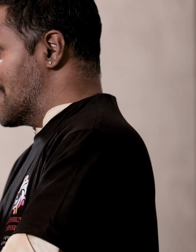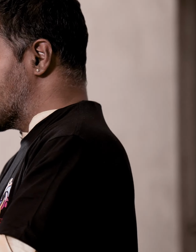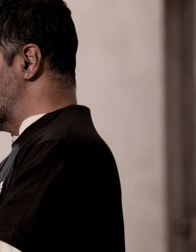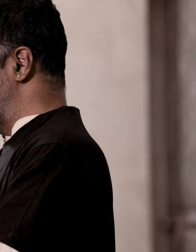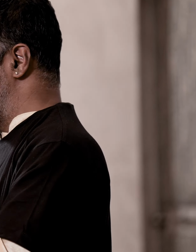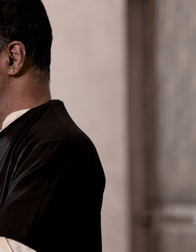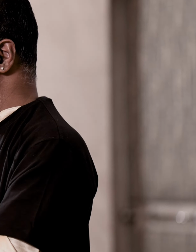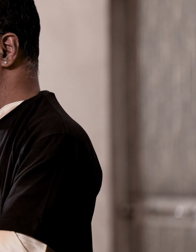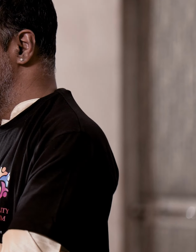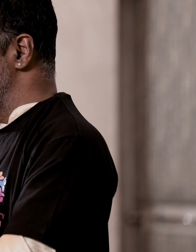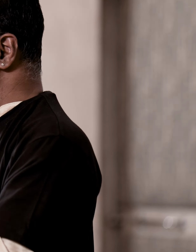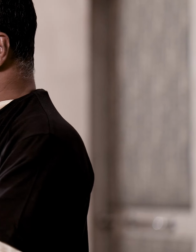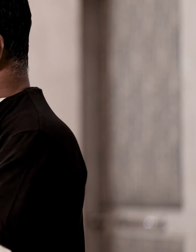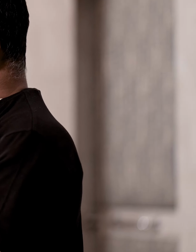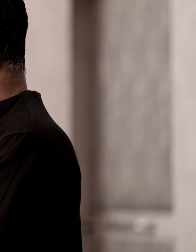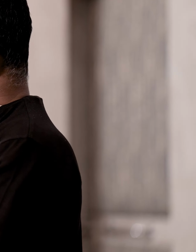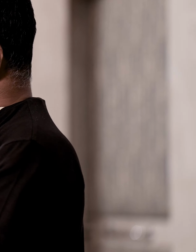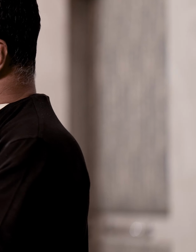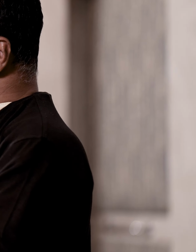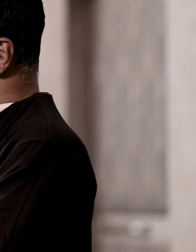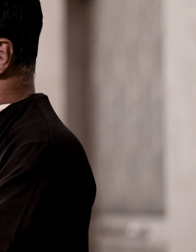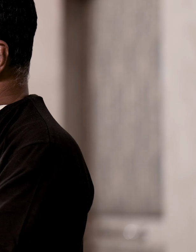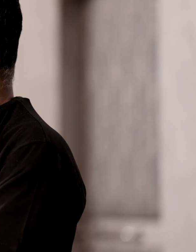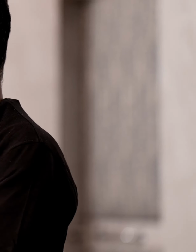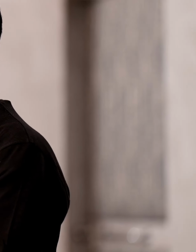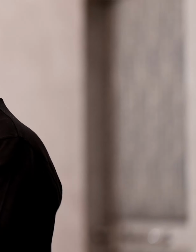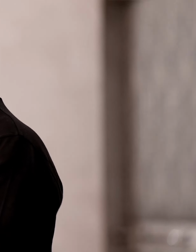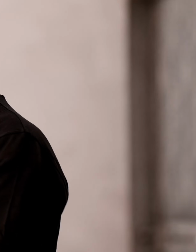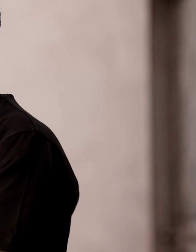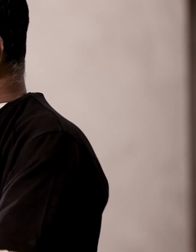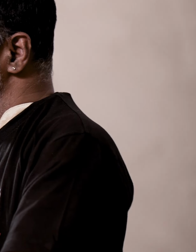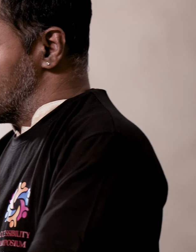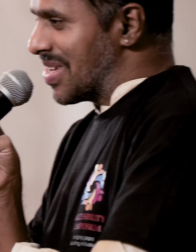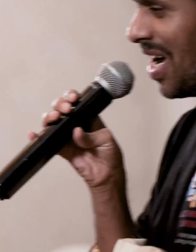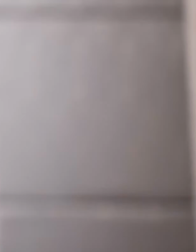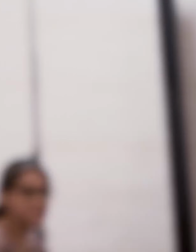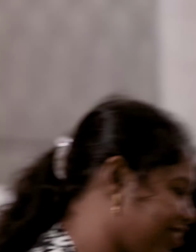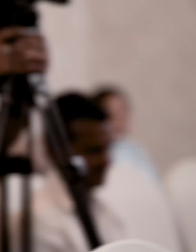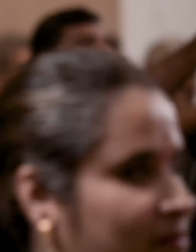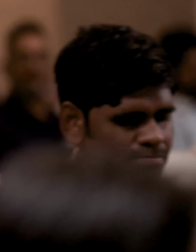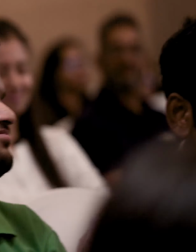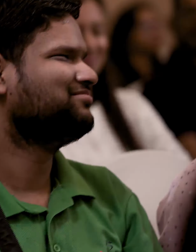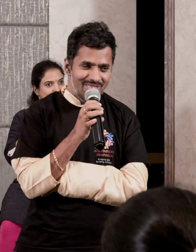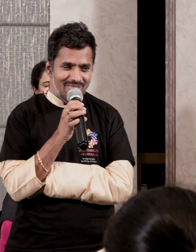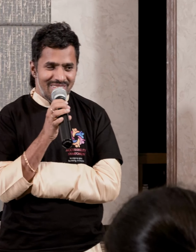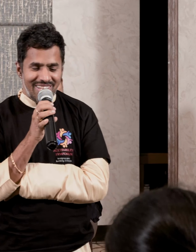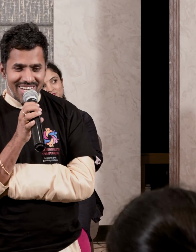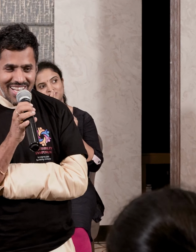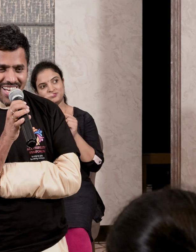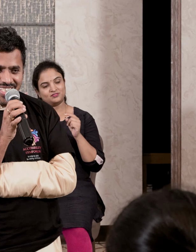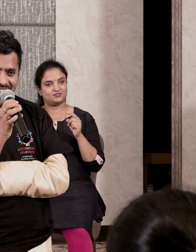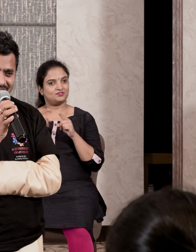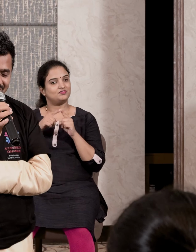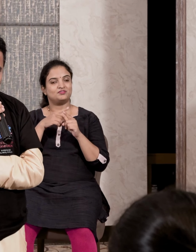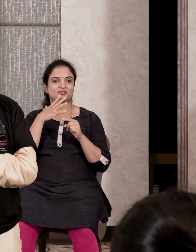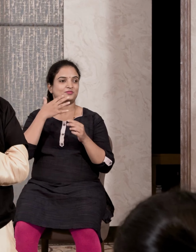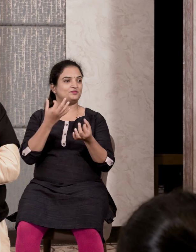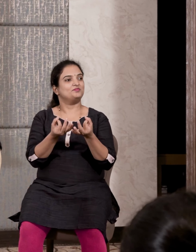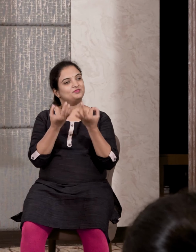Now next up on, how was the food? How were the snacks?